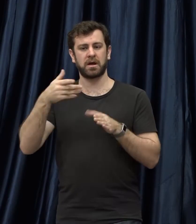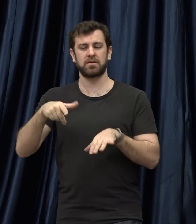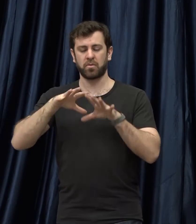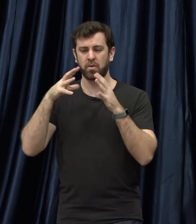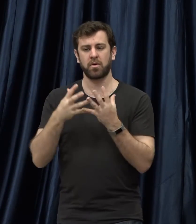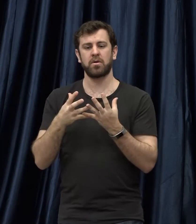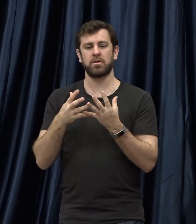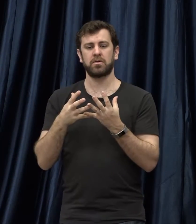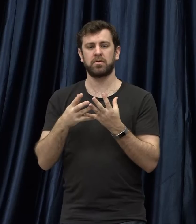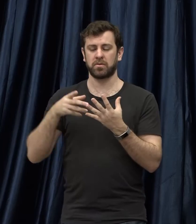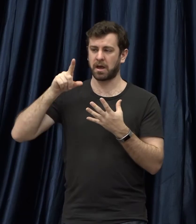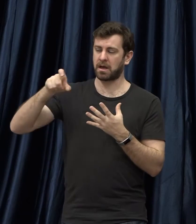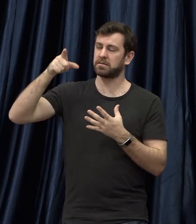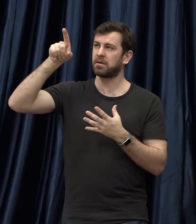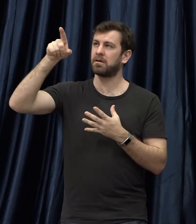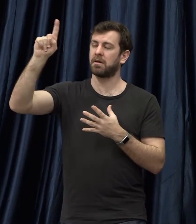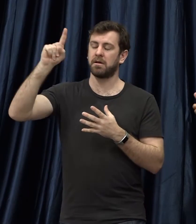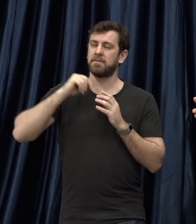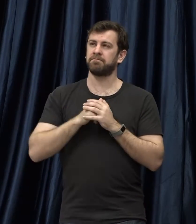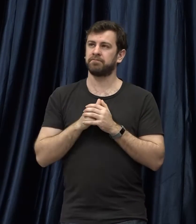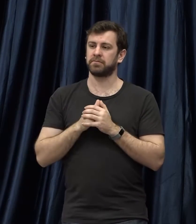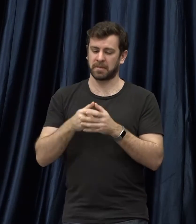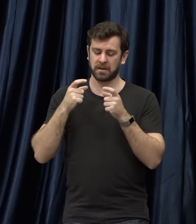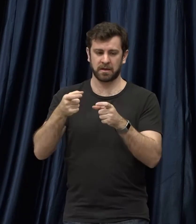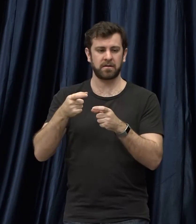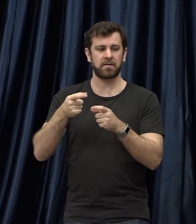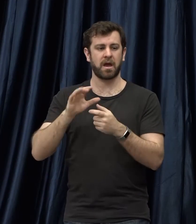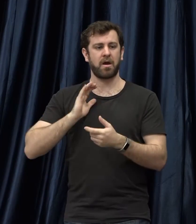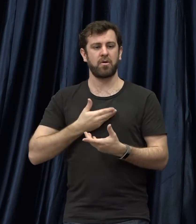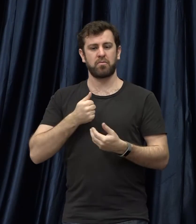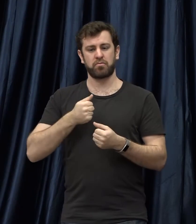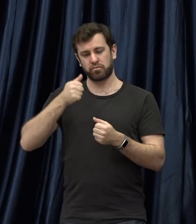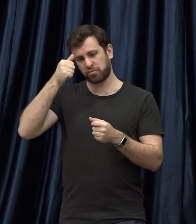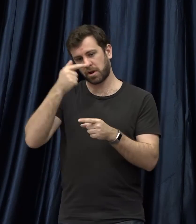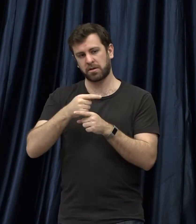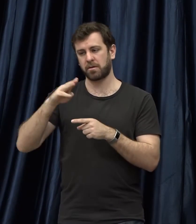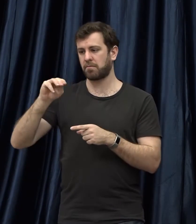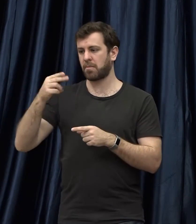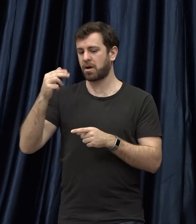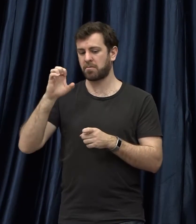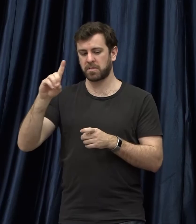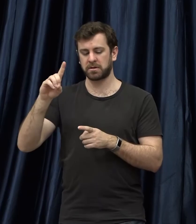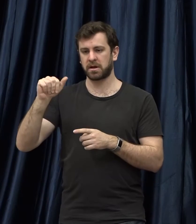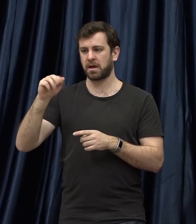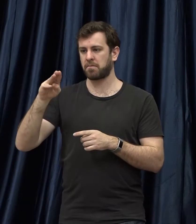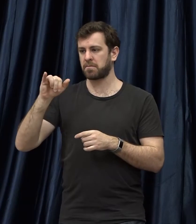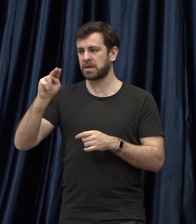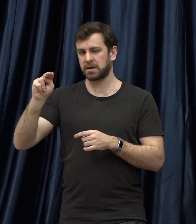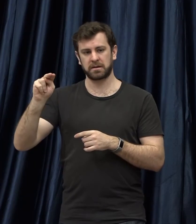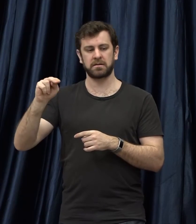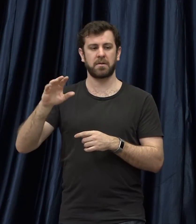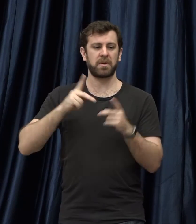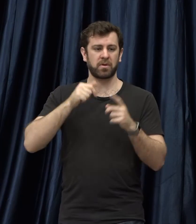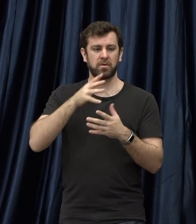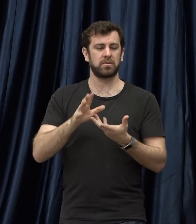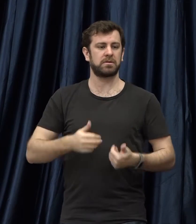so we ask Allah subhanahu wa ta'ala to give our brother Muhammad Amin, to all of those who fell in New Zealand and